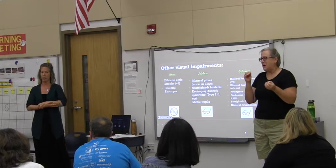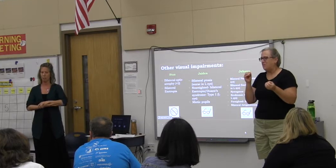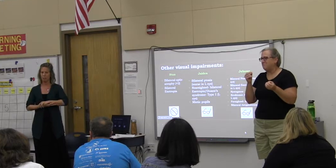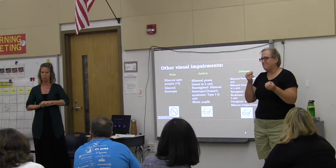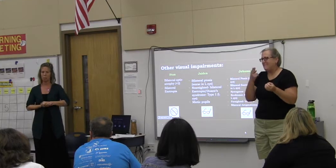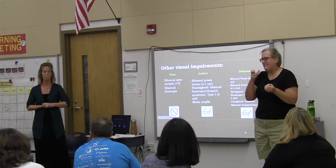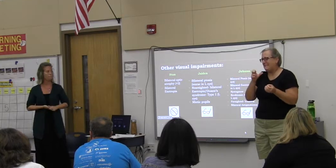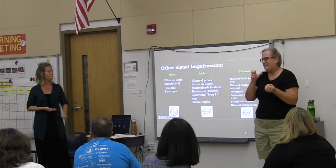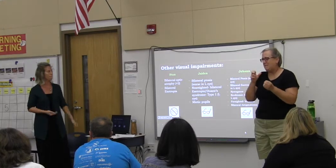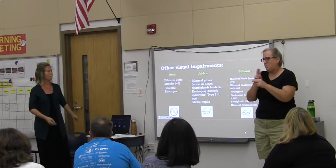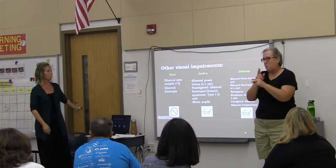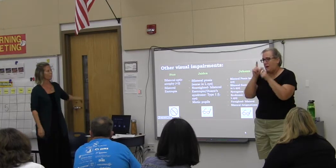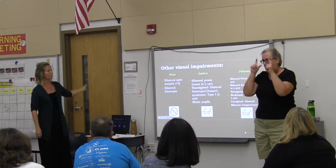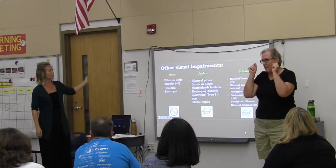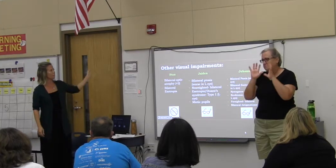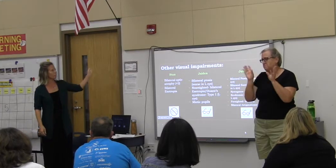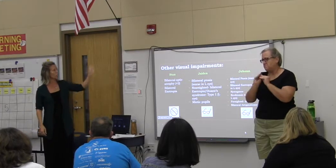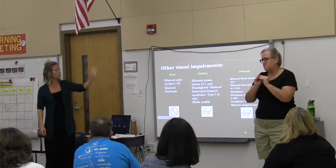he does not have them